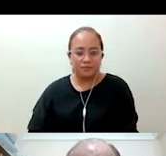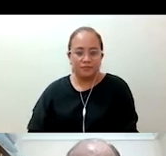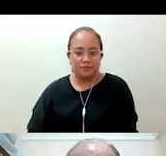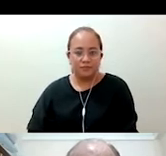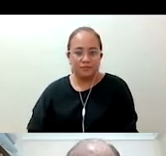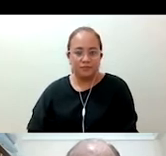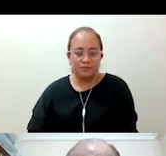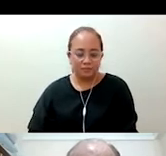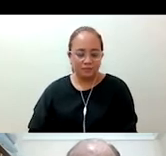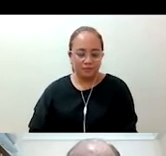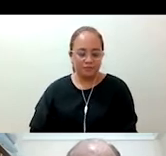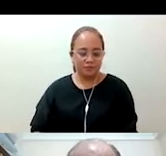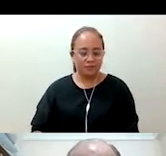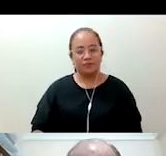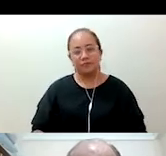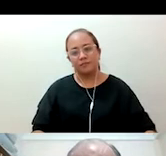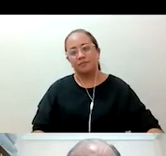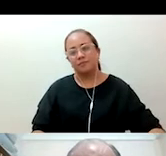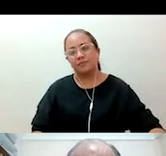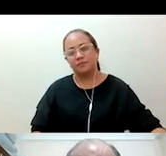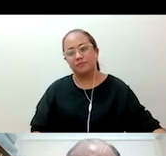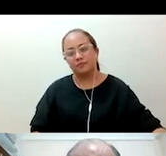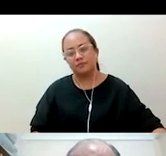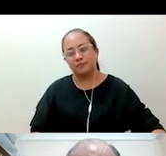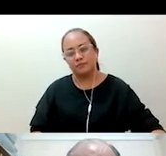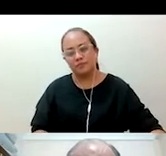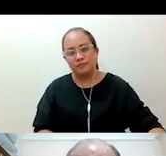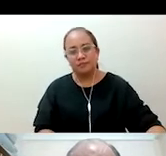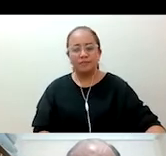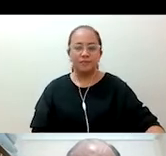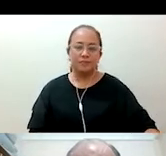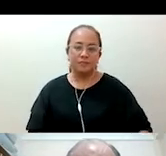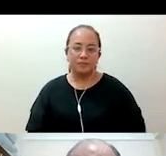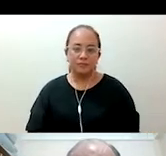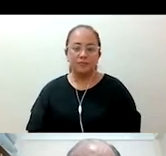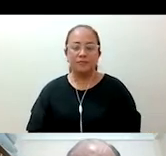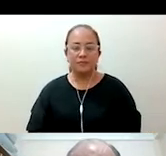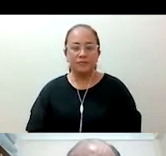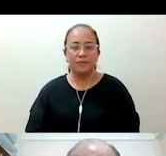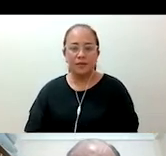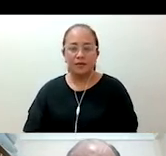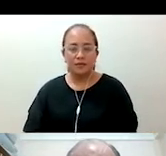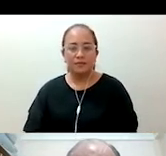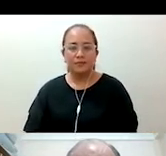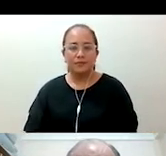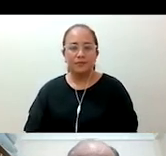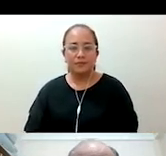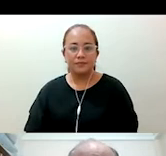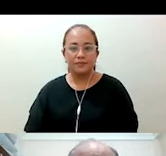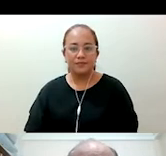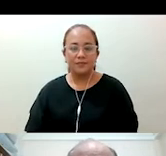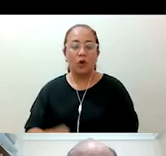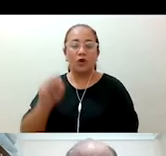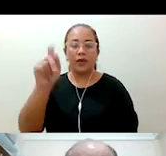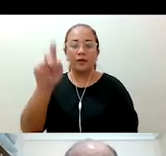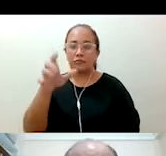the next topics, that we can have a at least this as a reference point so we're not all confused.